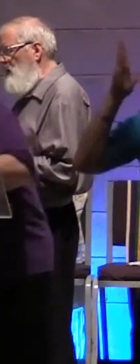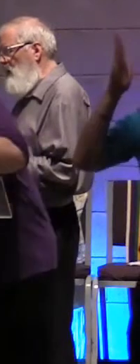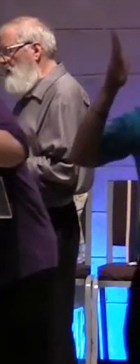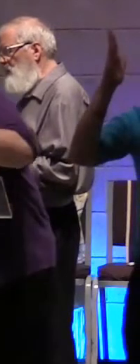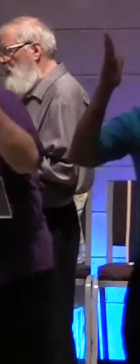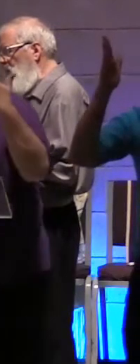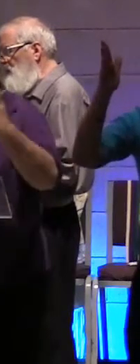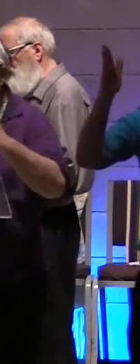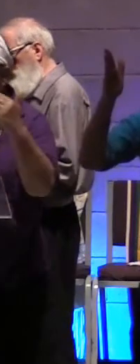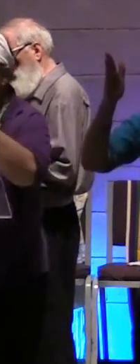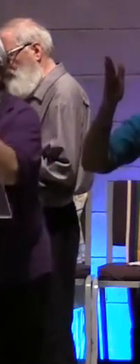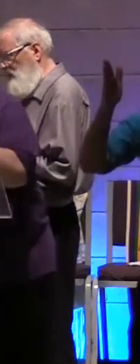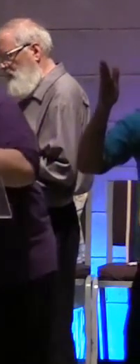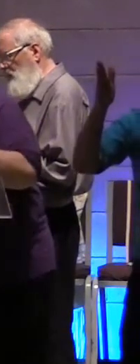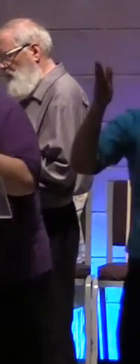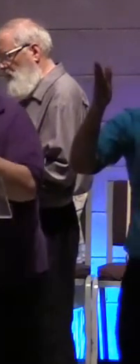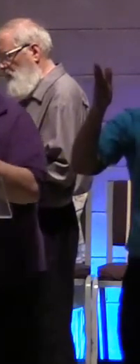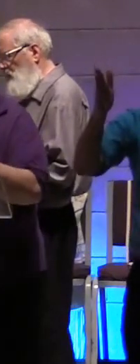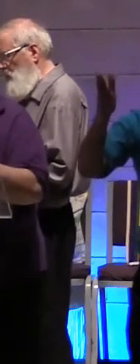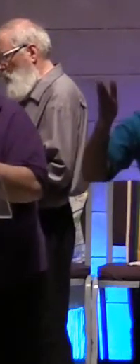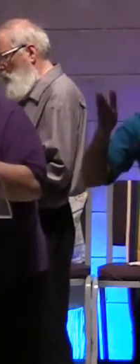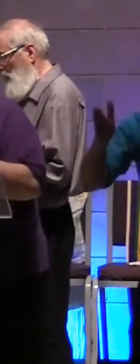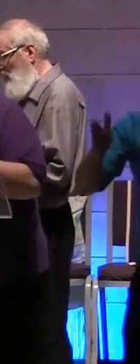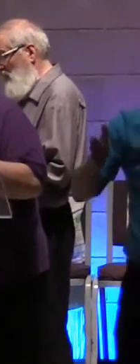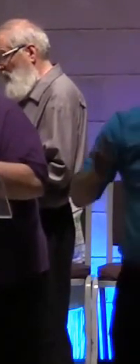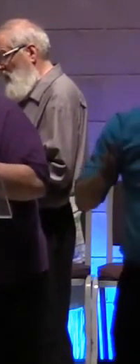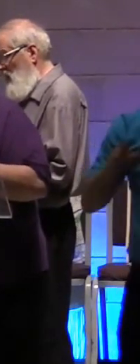You hide behind walls of Jericho.